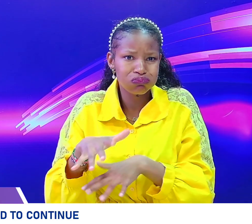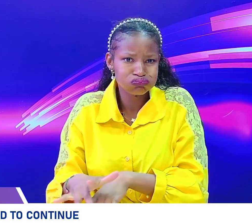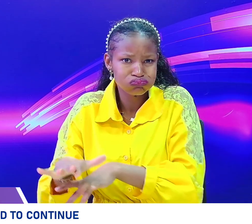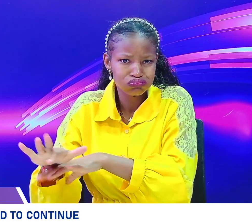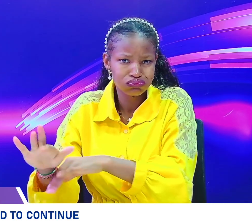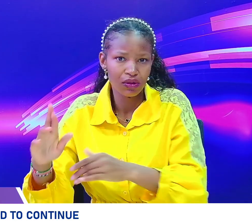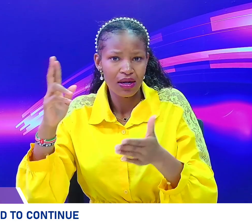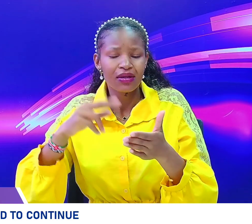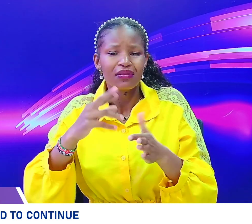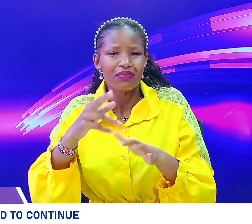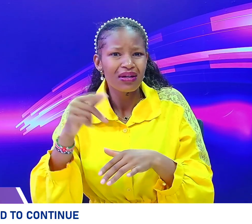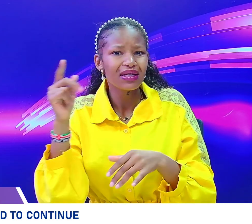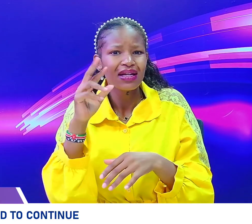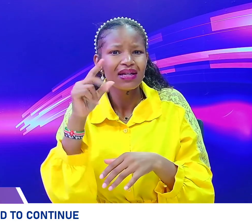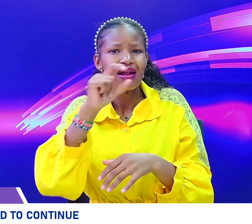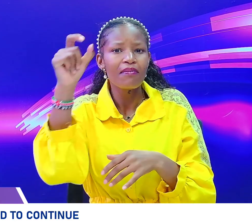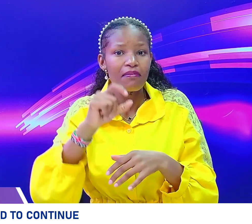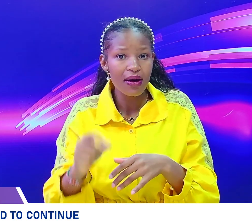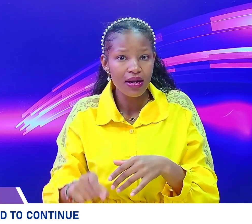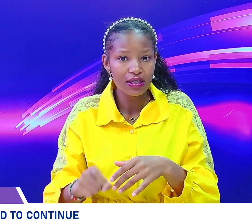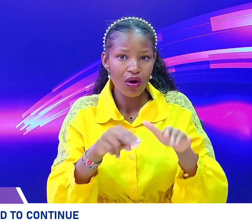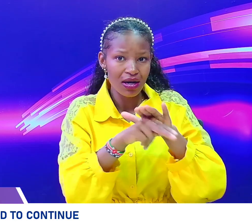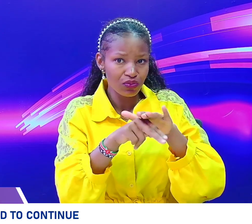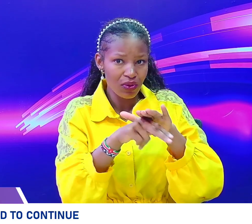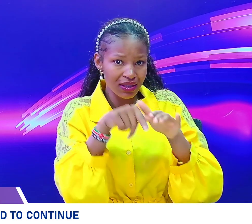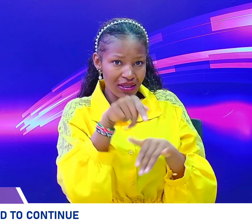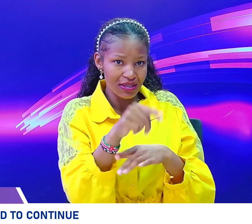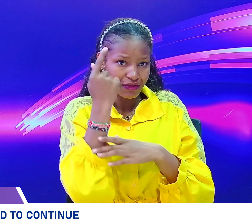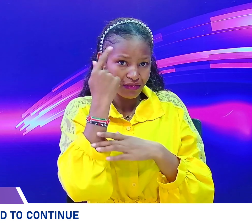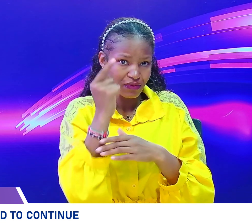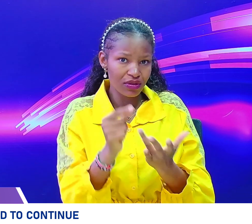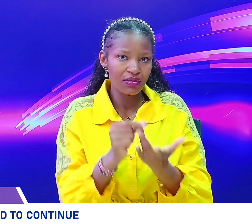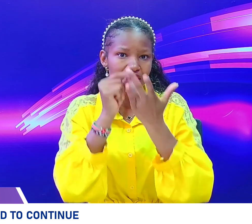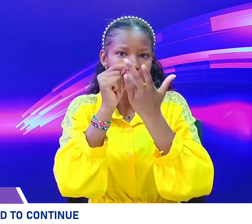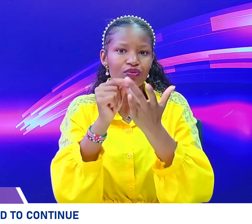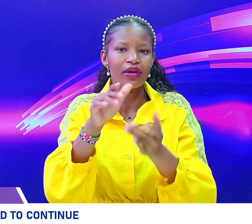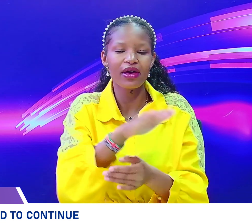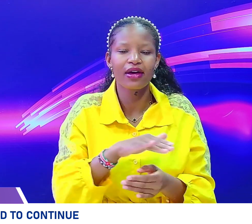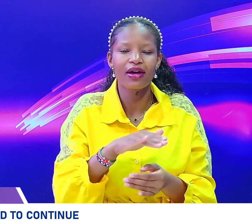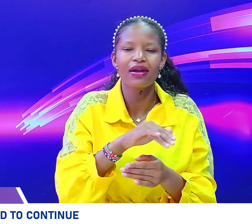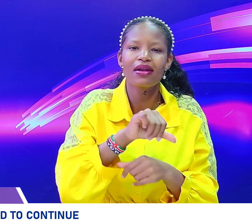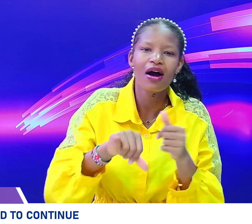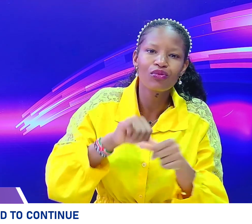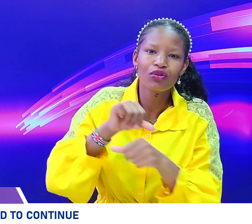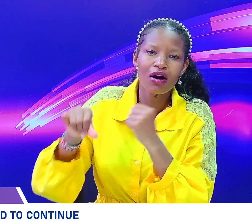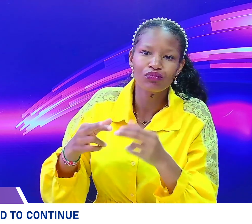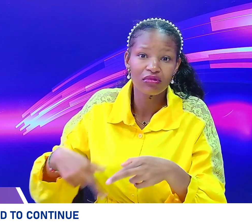residents in flood-prone areas to take necessary precautions, especially around rivers and